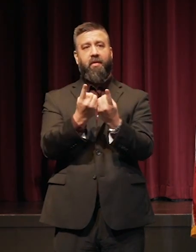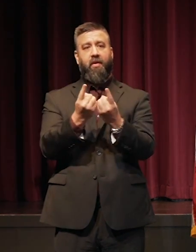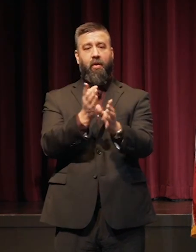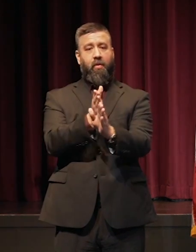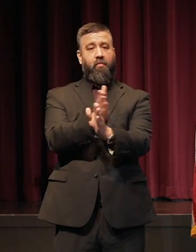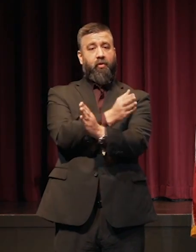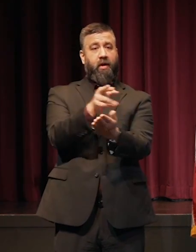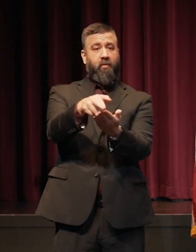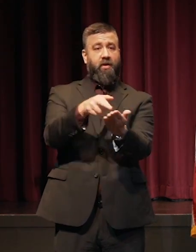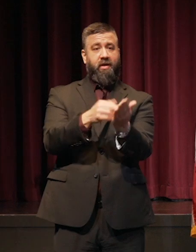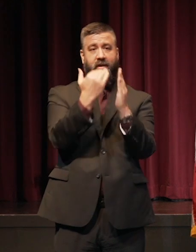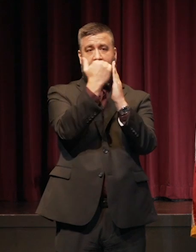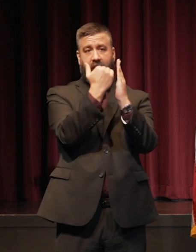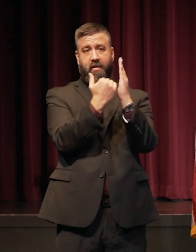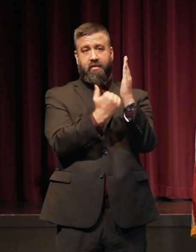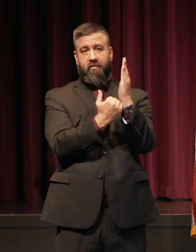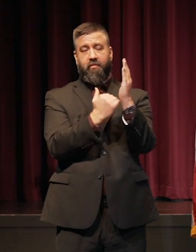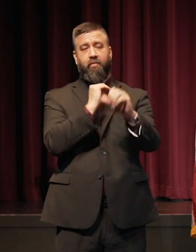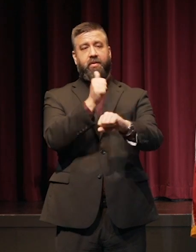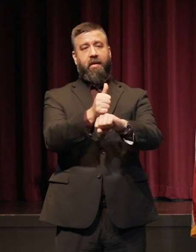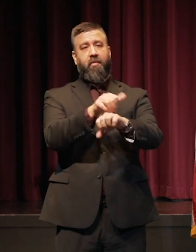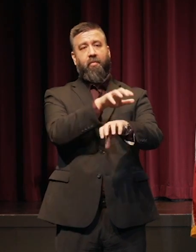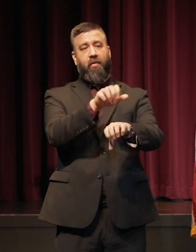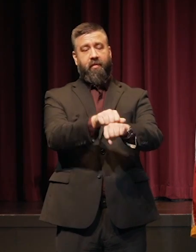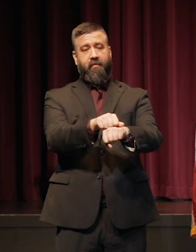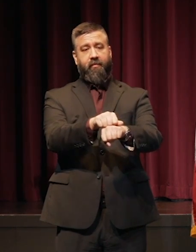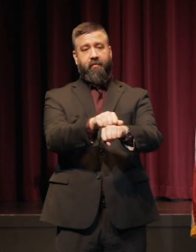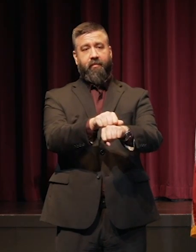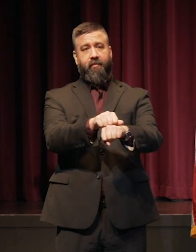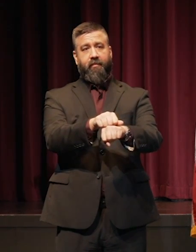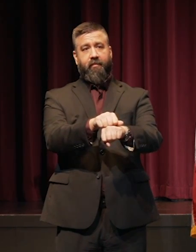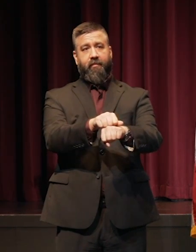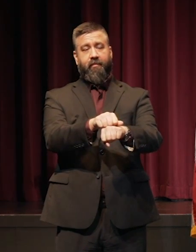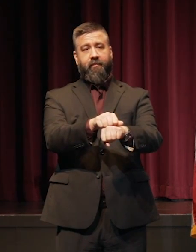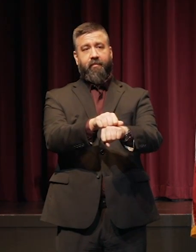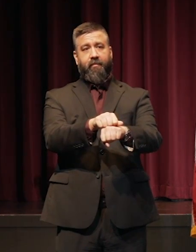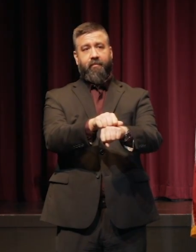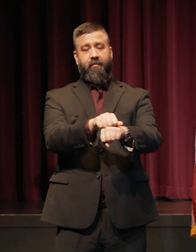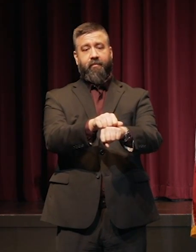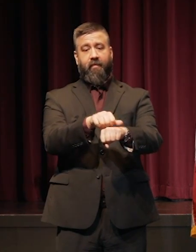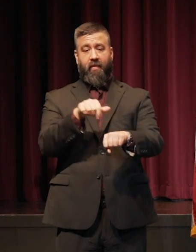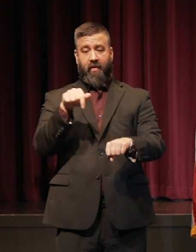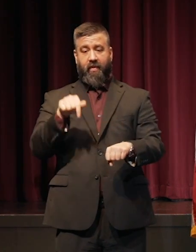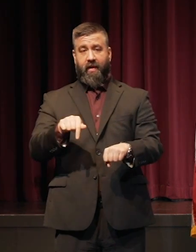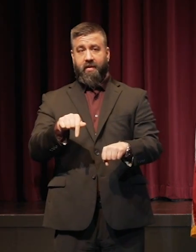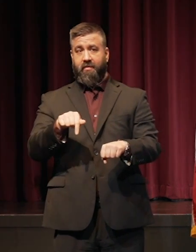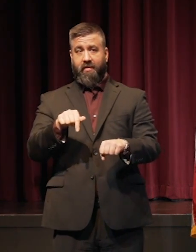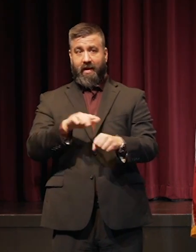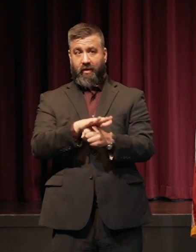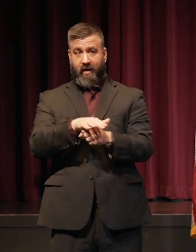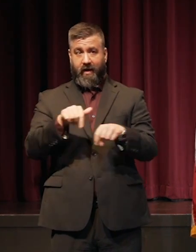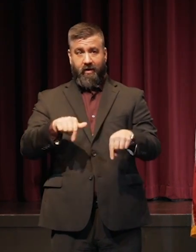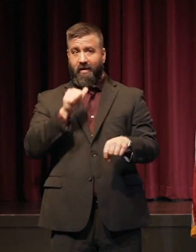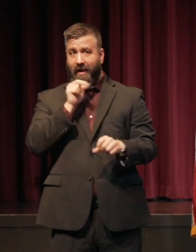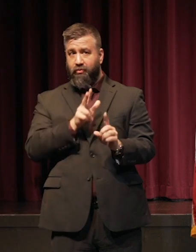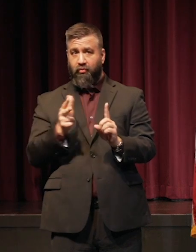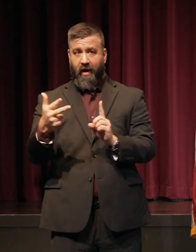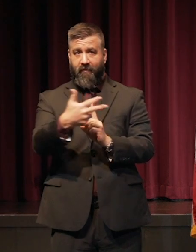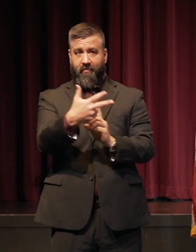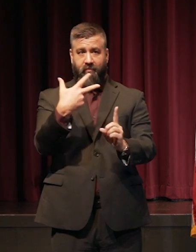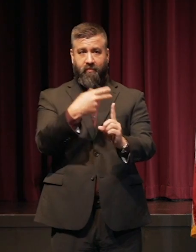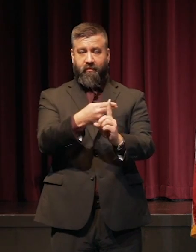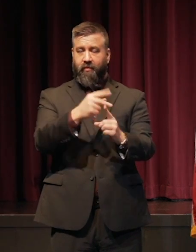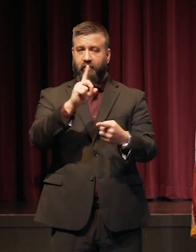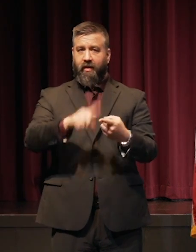site to schedule appointments. This site here at Flo Valley will not be a drive-up center. This will be by